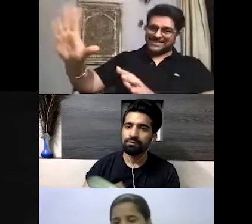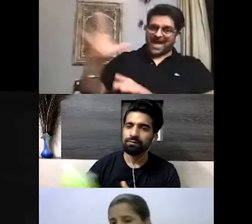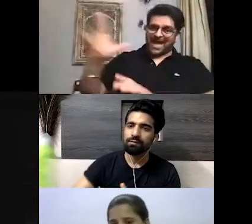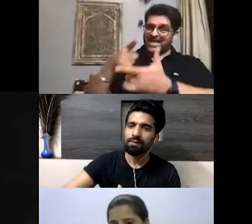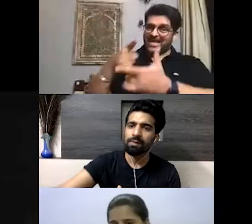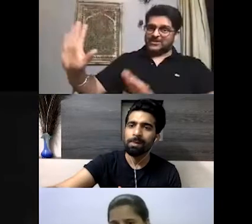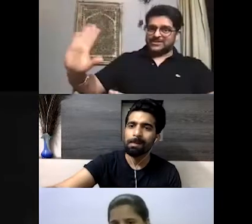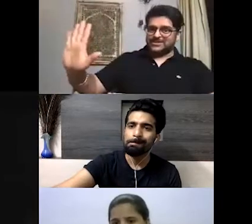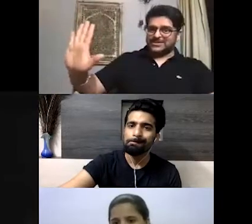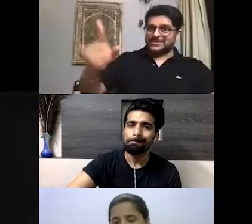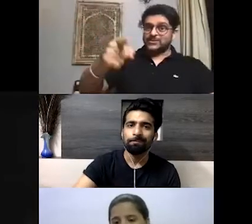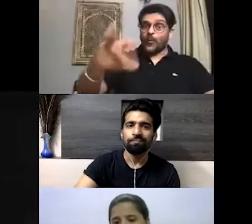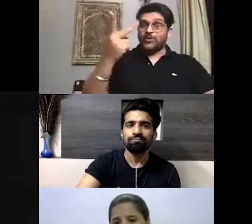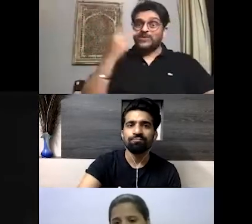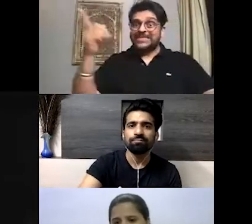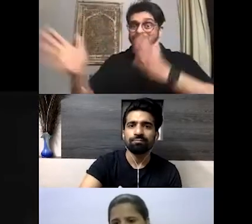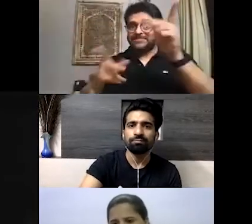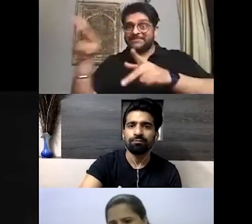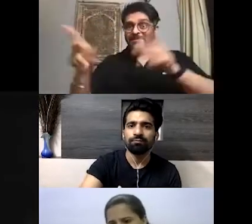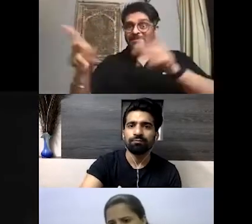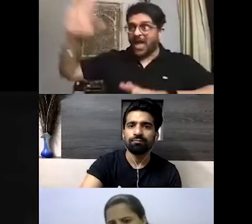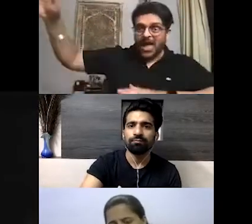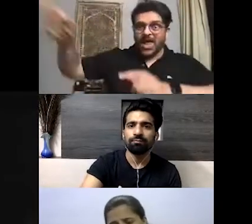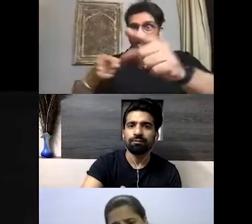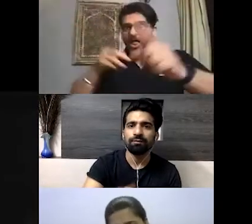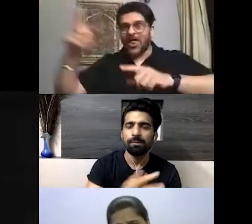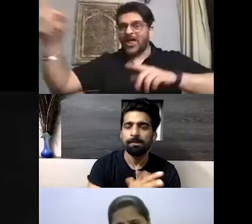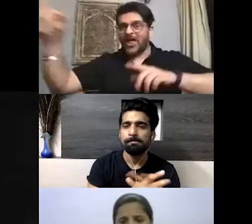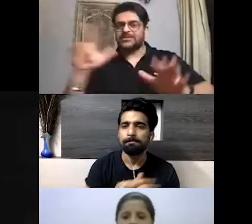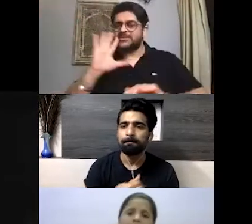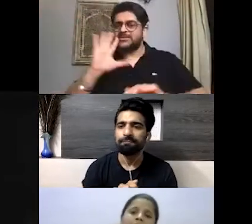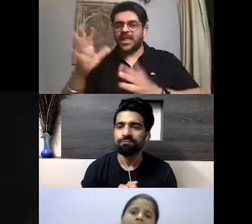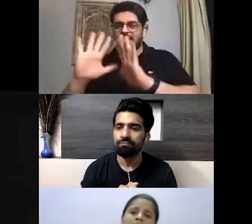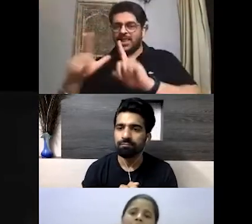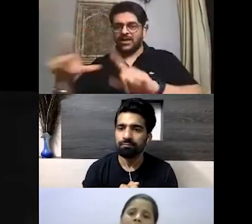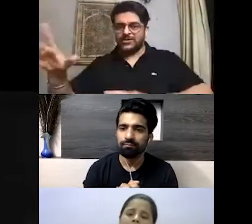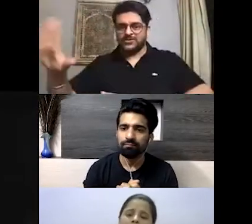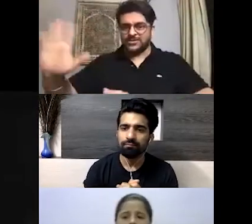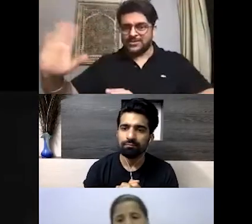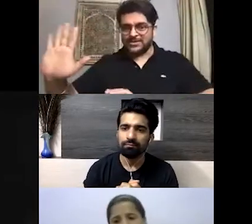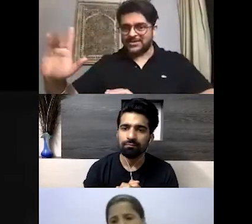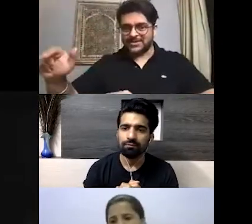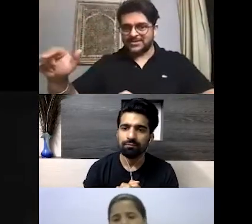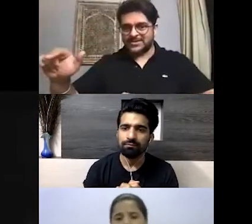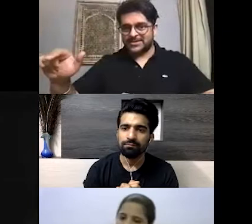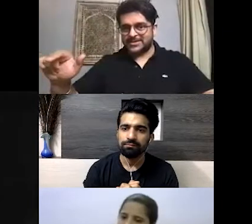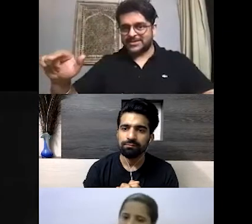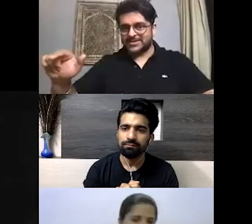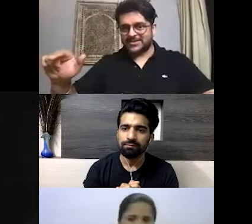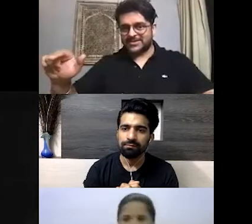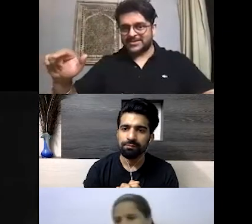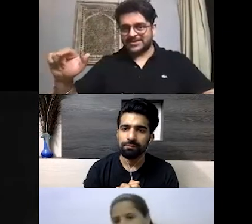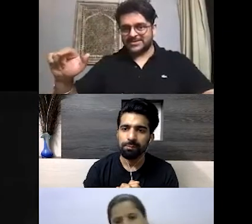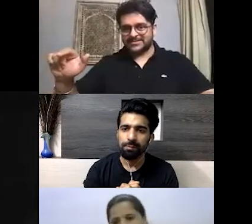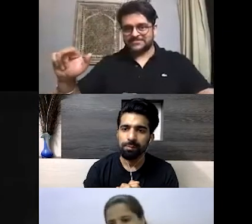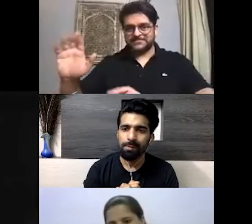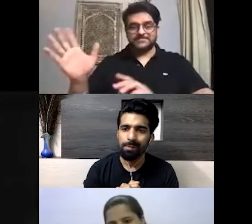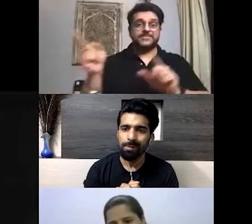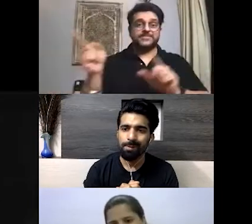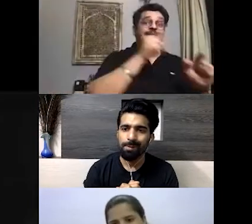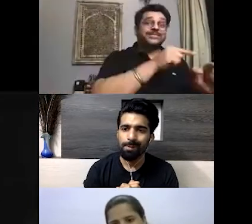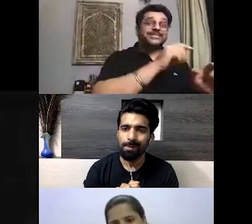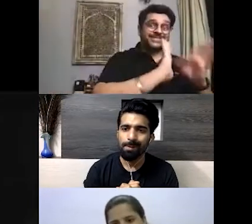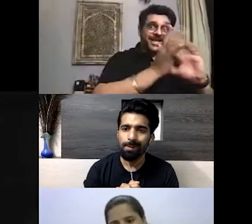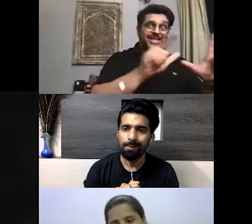it's not a language. When you think that, yeah, gesture do convert into a language, no, gestures is not a